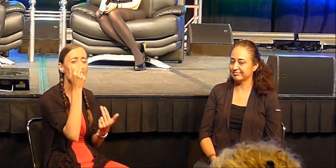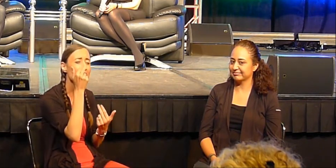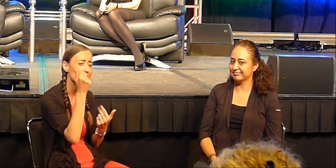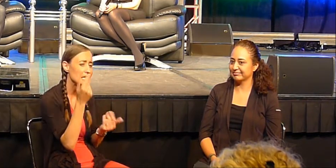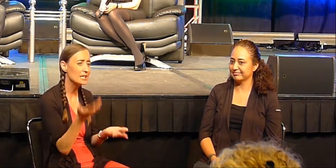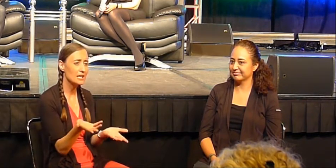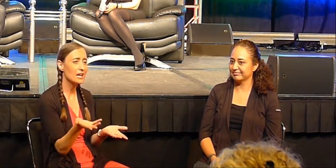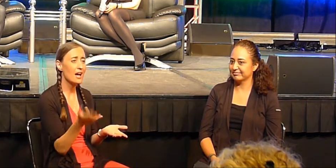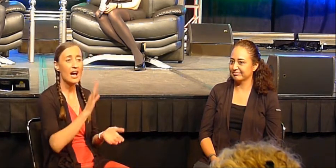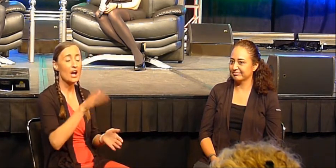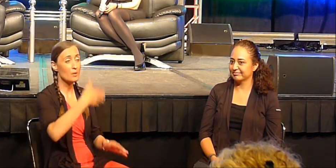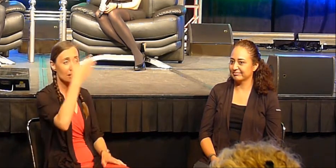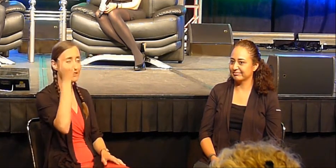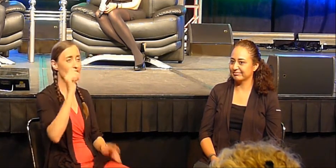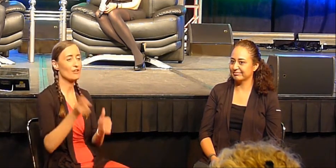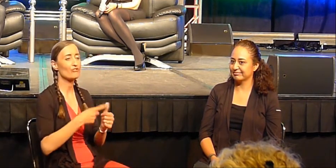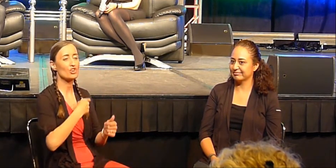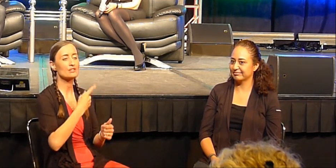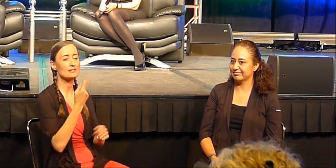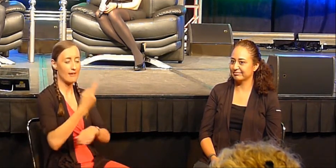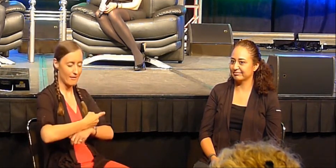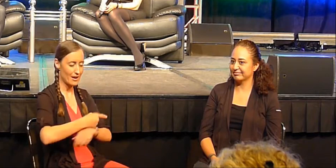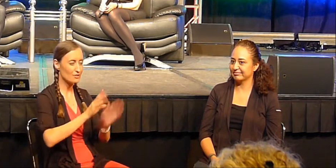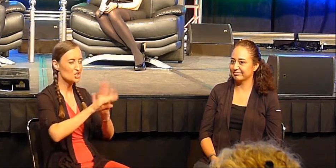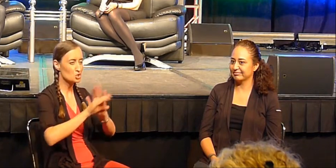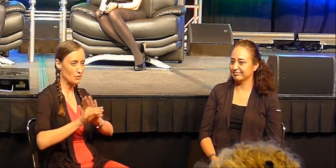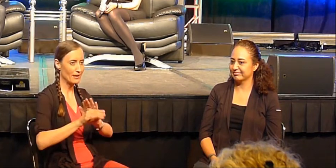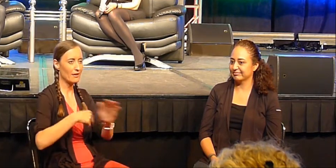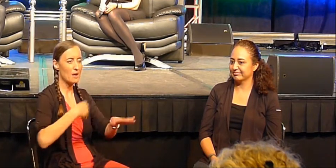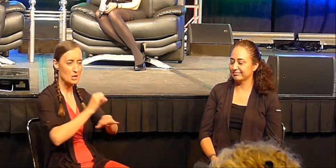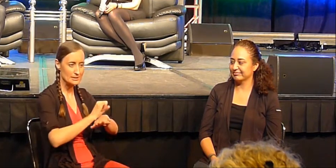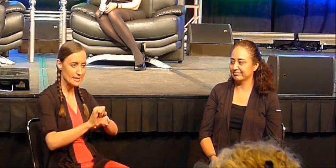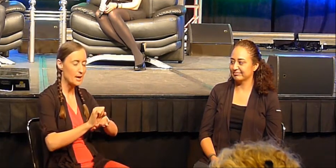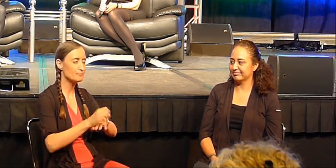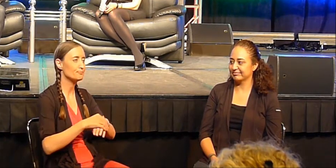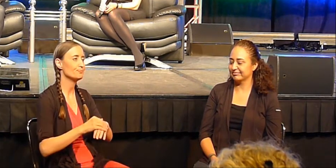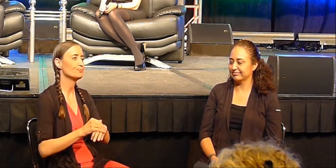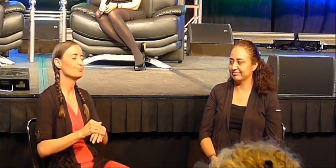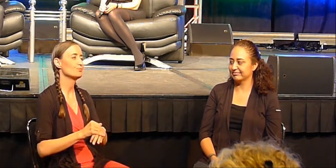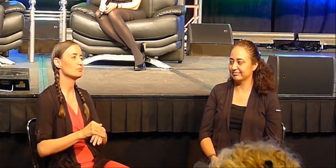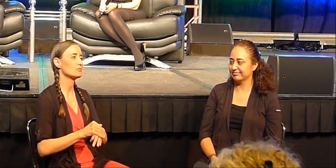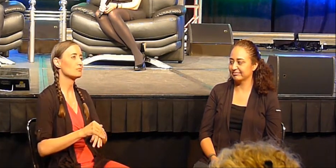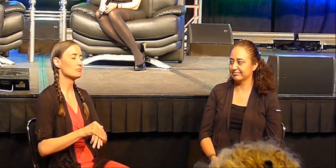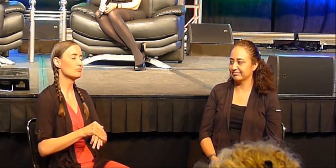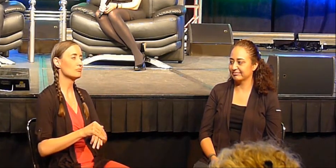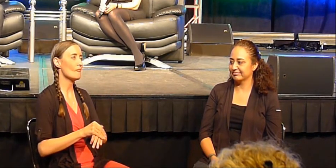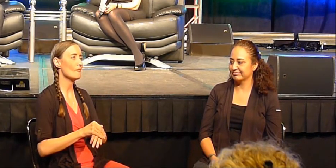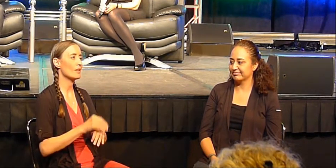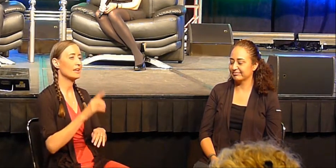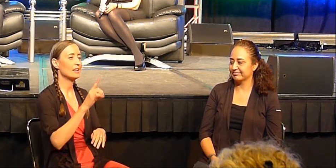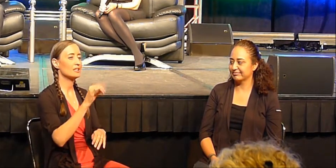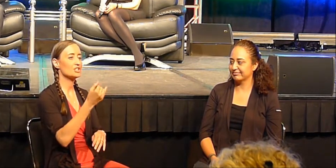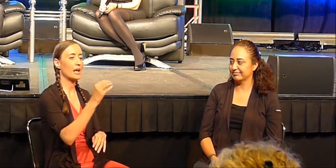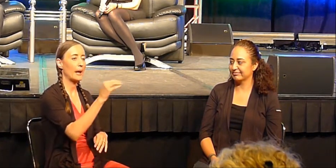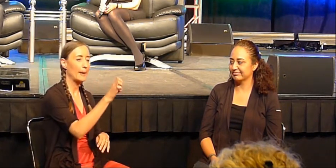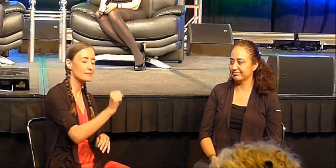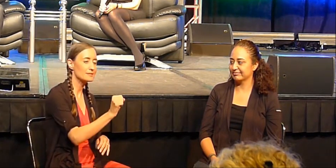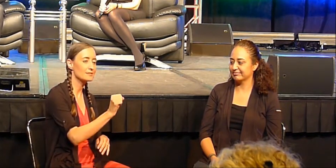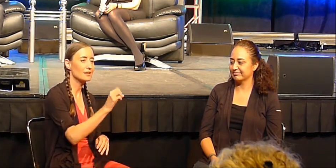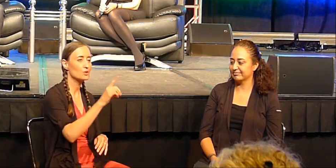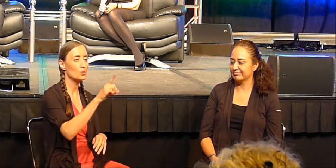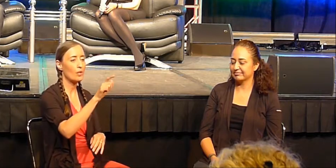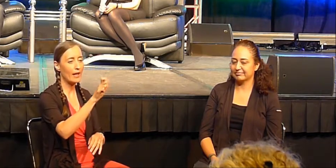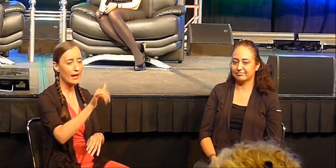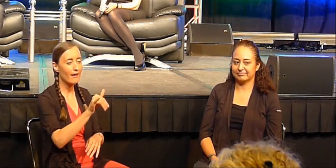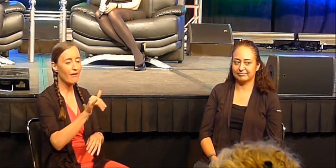never forget the first day of shooting. I'm on the set and James and Dulé were being chased